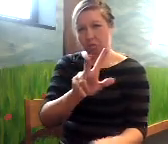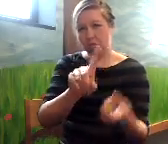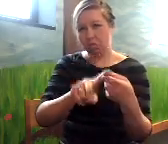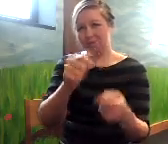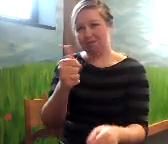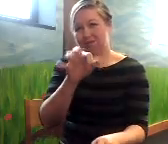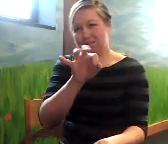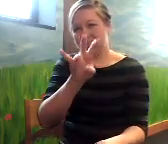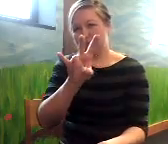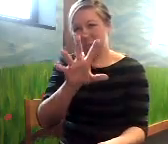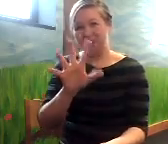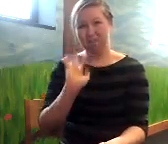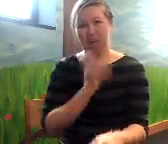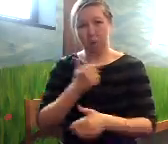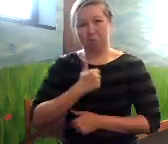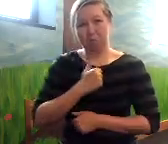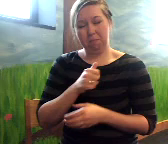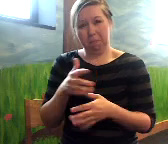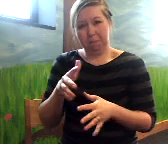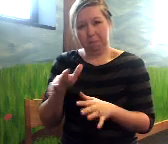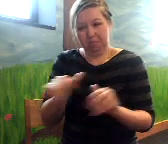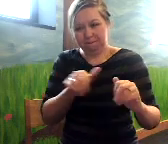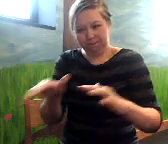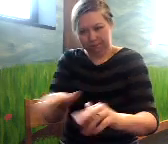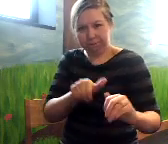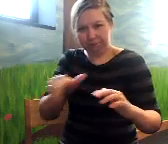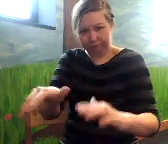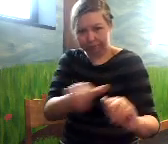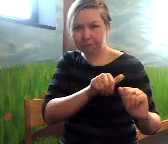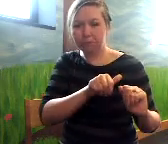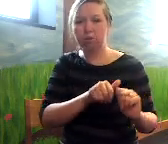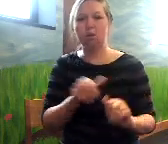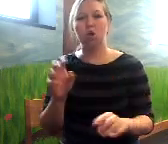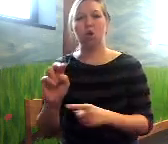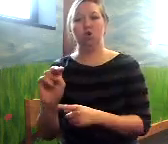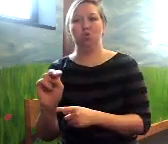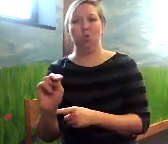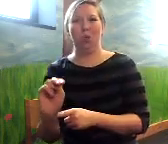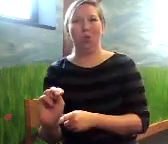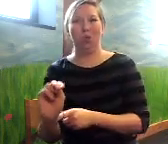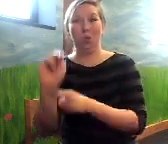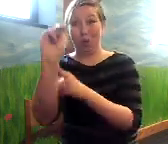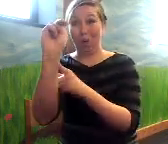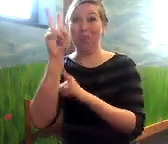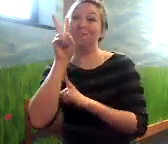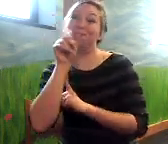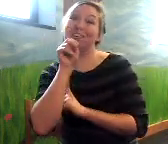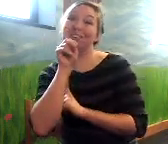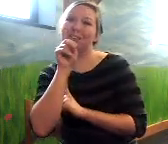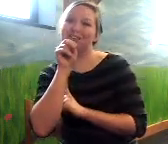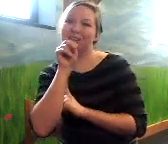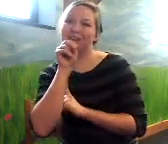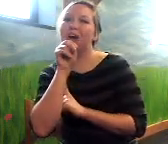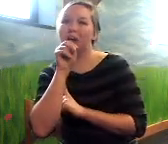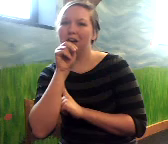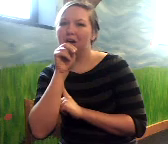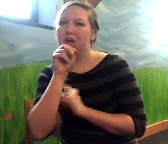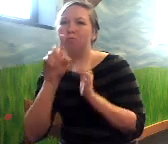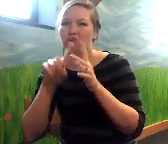occupation or reoccupation of the South. And little by little, town by town, region by region,